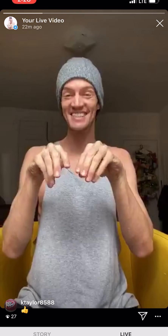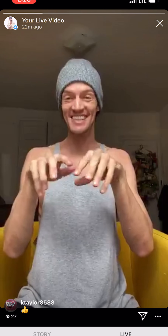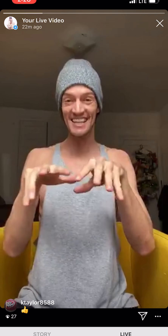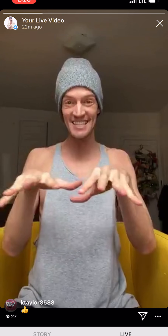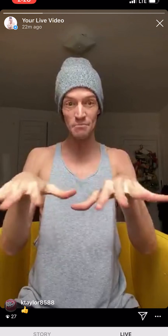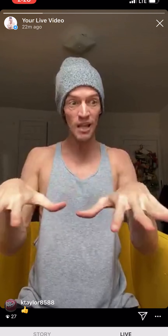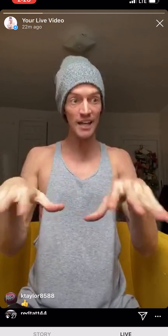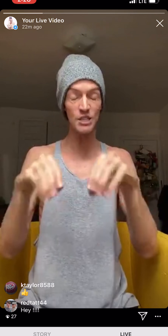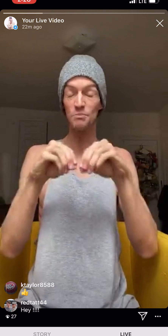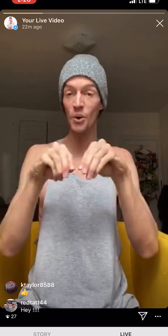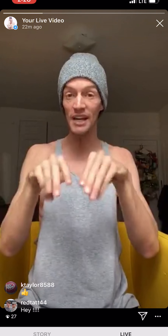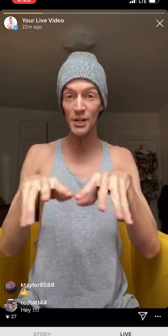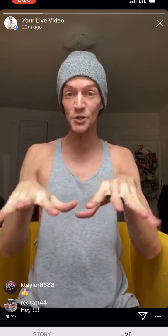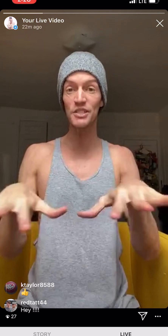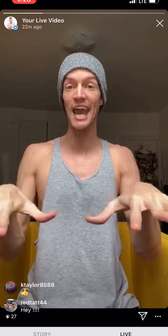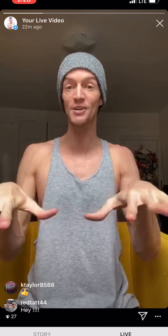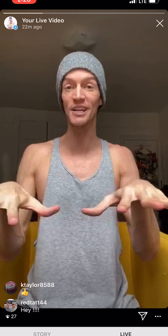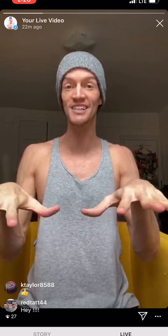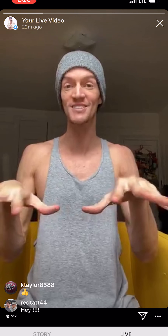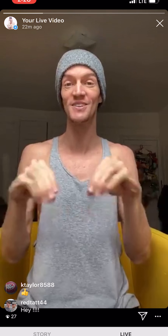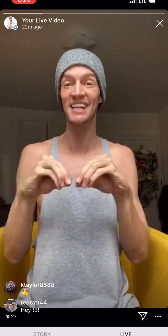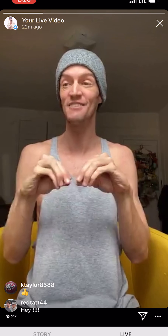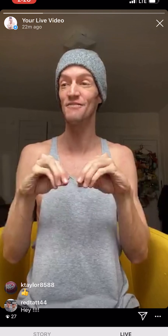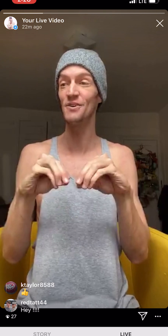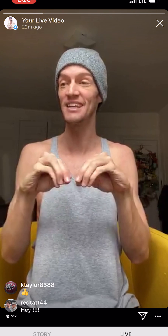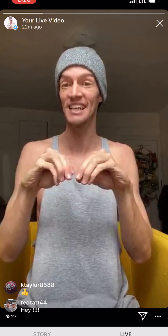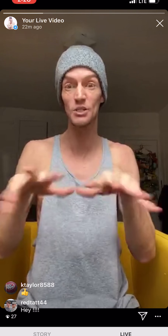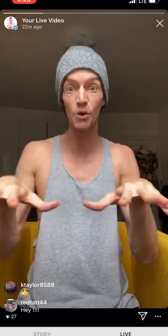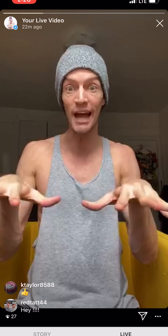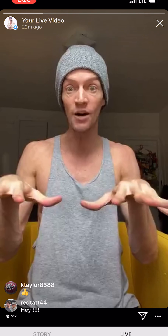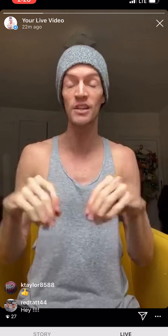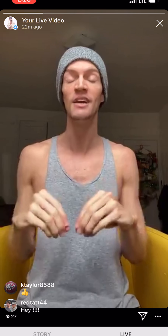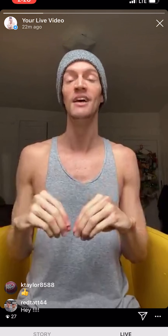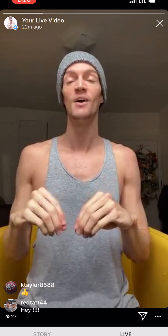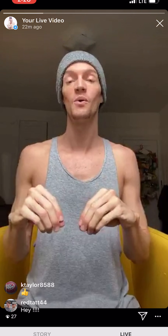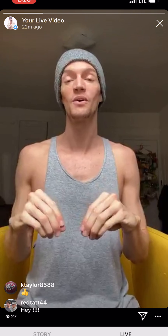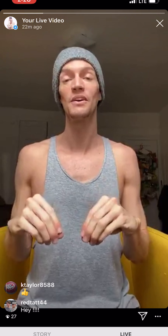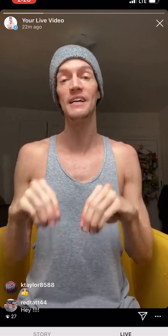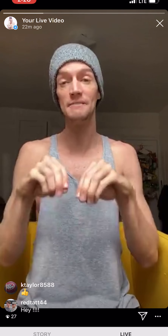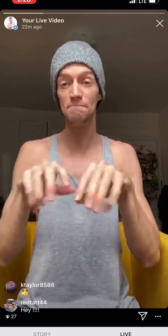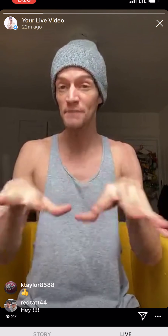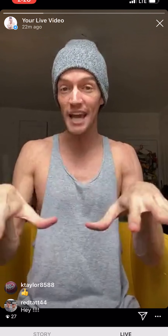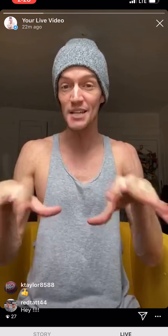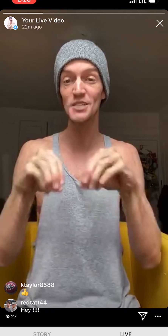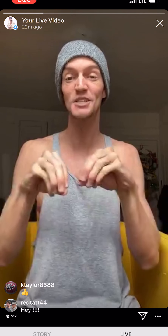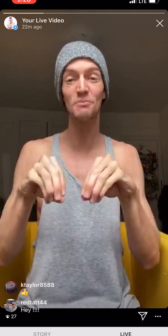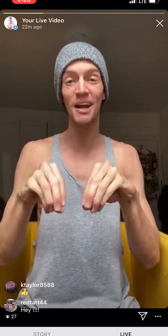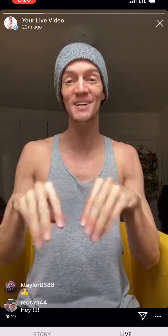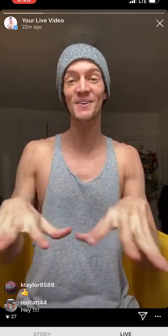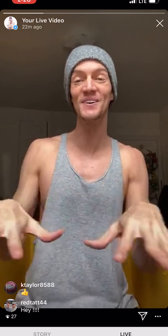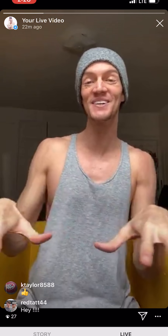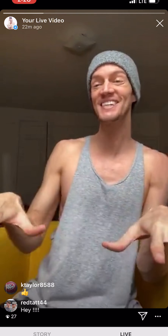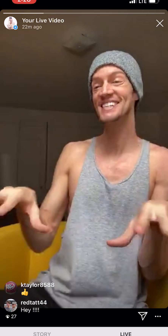kind of symbolize spreading or scattering. So like if you had to like spread out or, um, yeah, it's just spread or scatter.